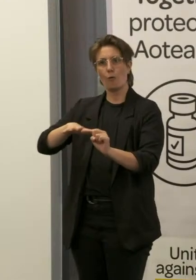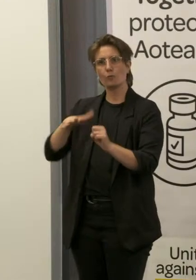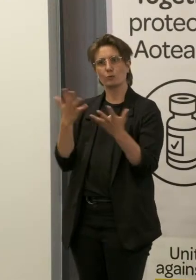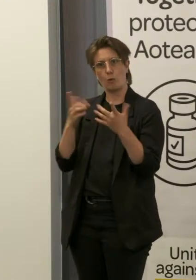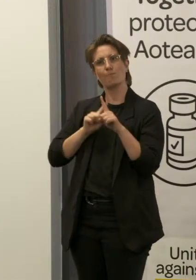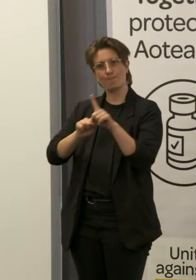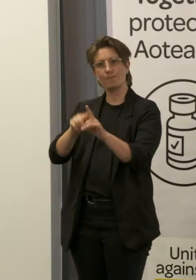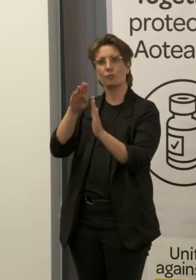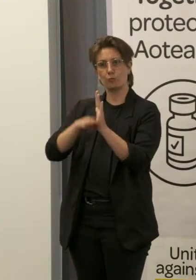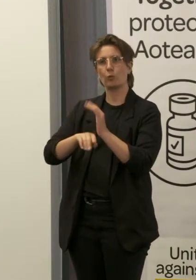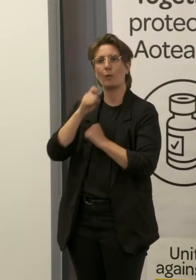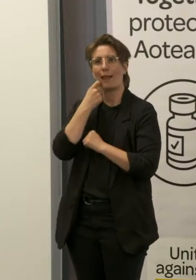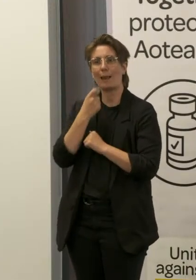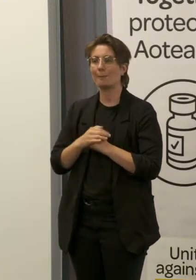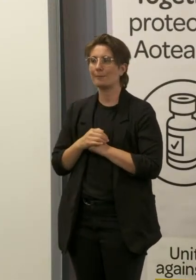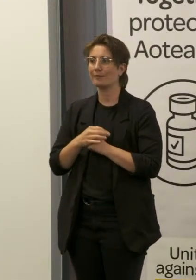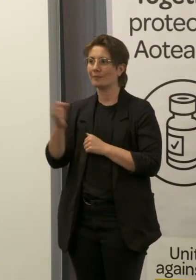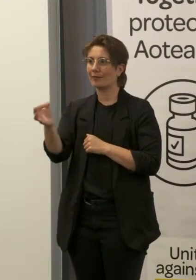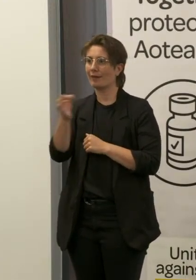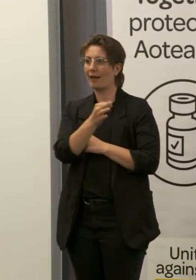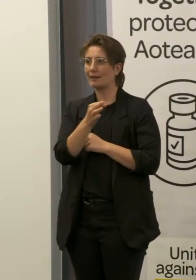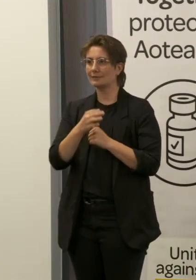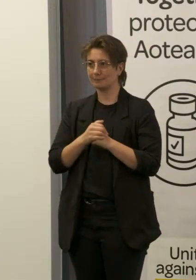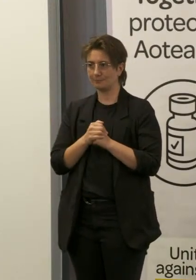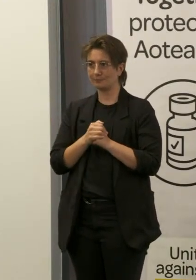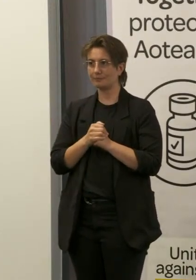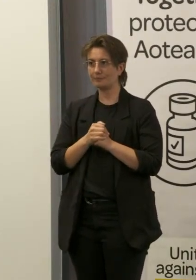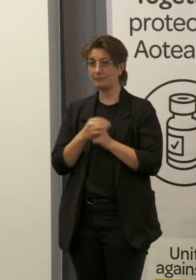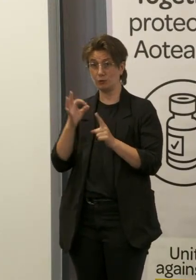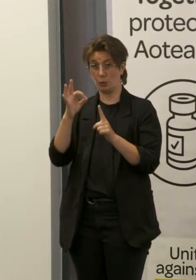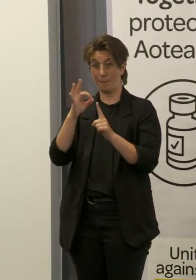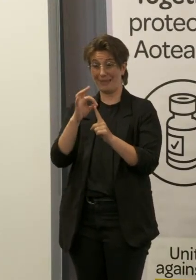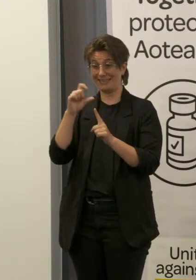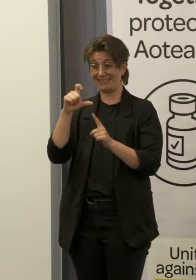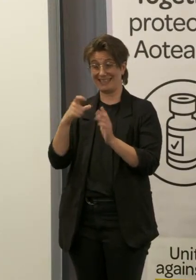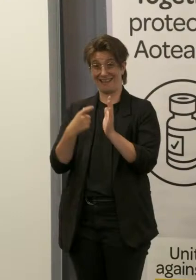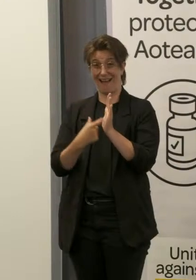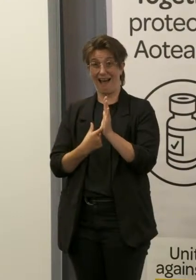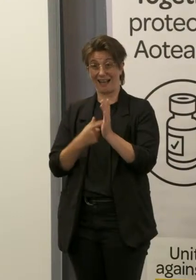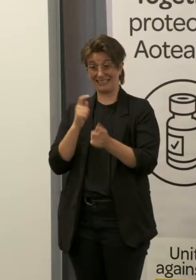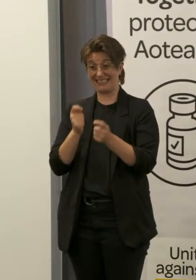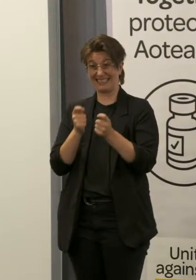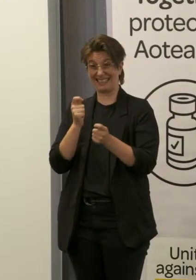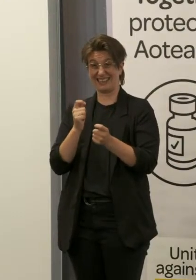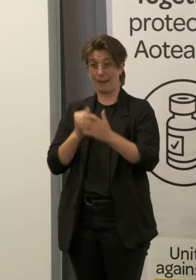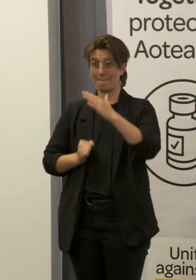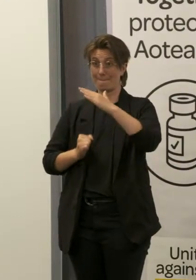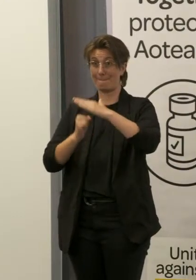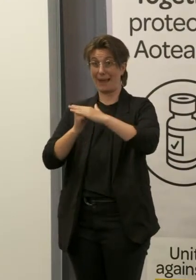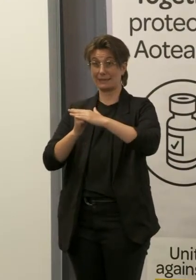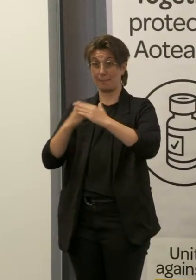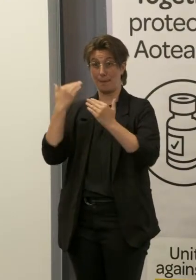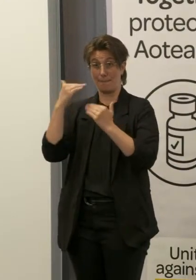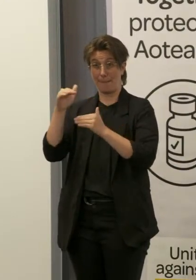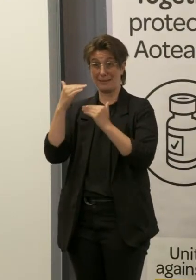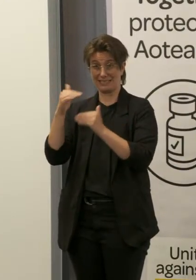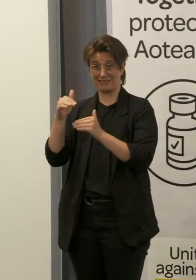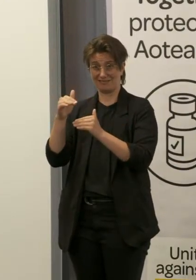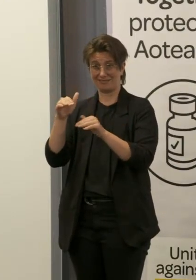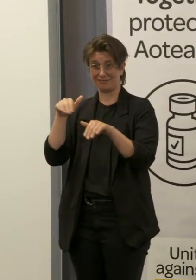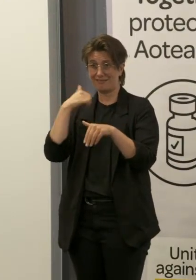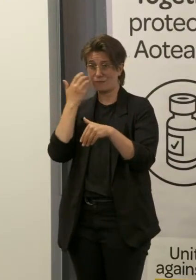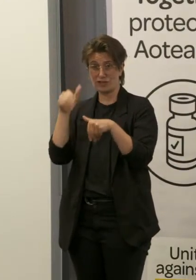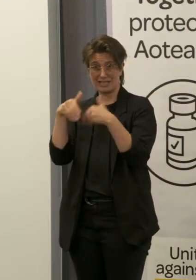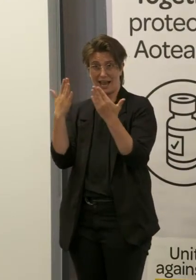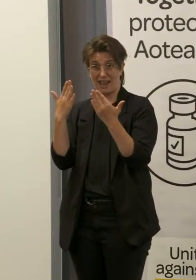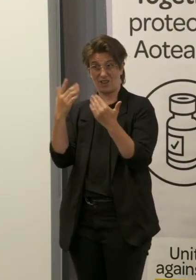to capacity, and how soon do you think that will be reached? Yeah, so our 7-day average number of tests is about, I think,